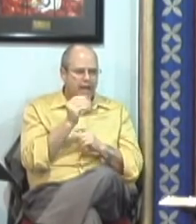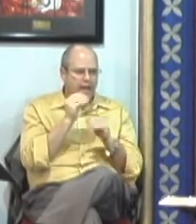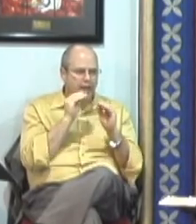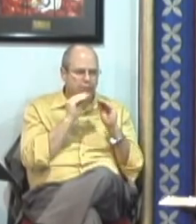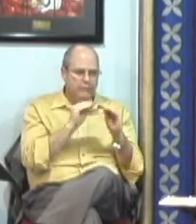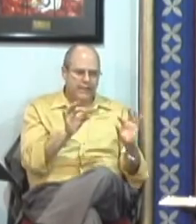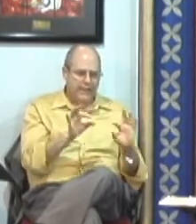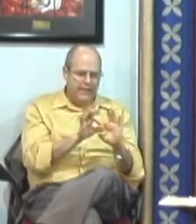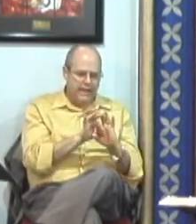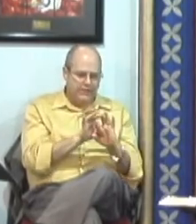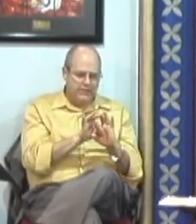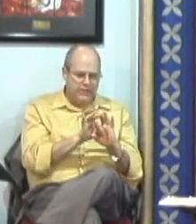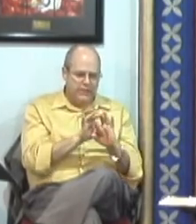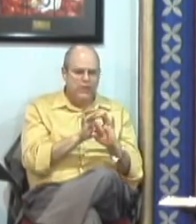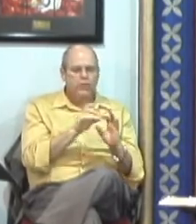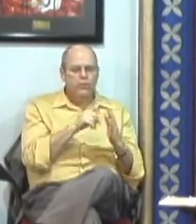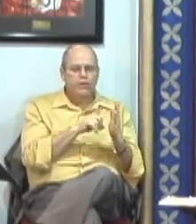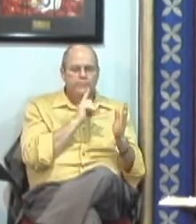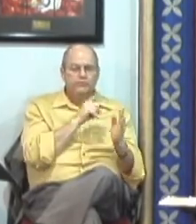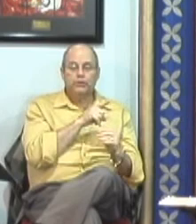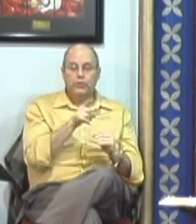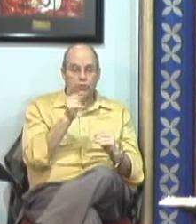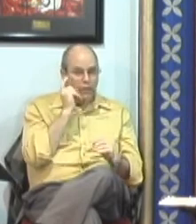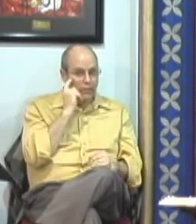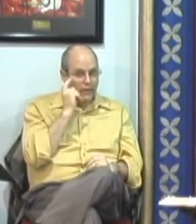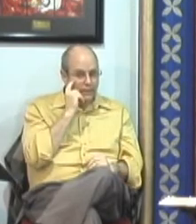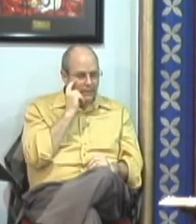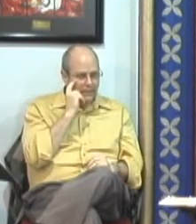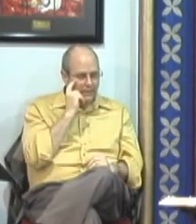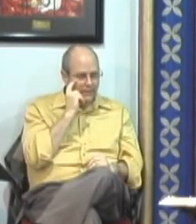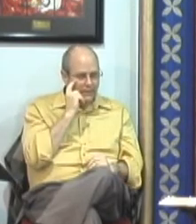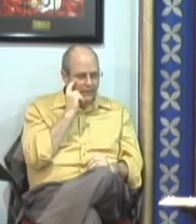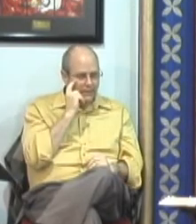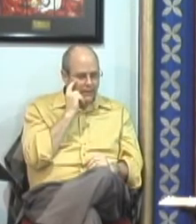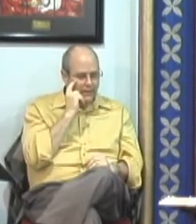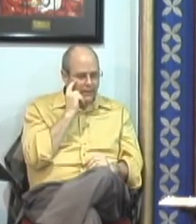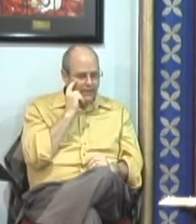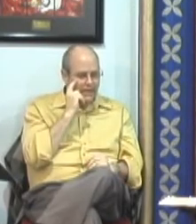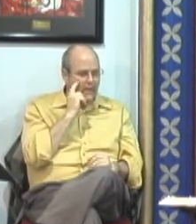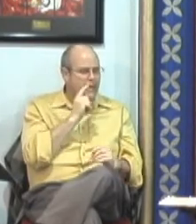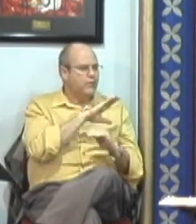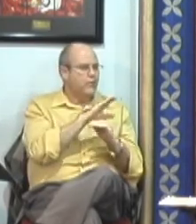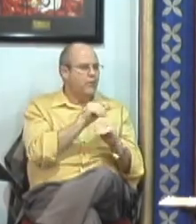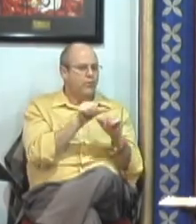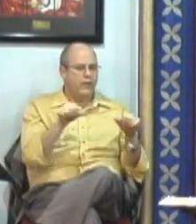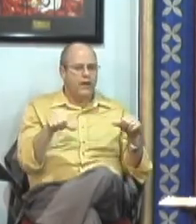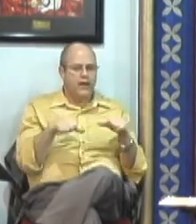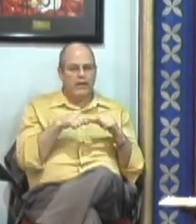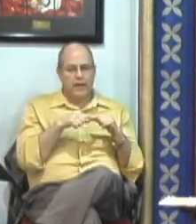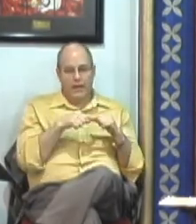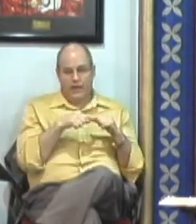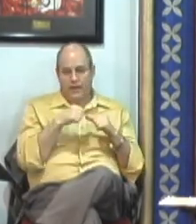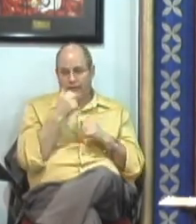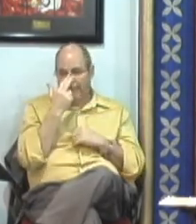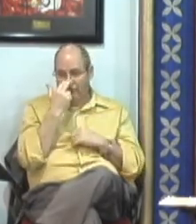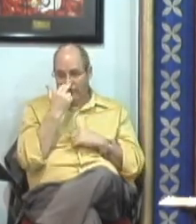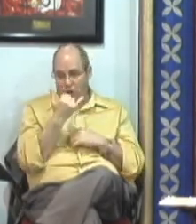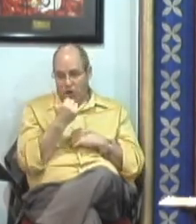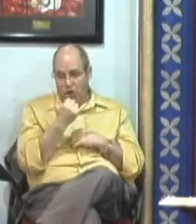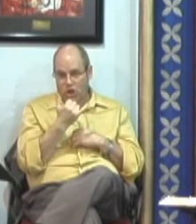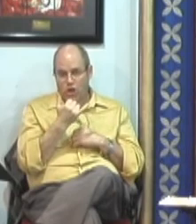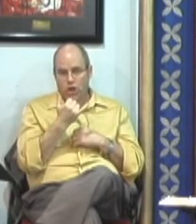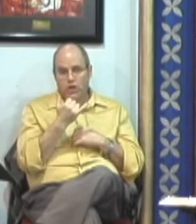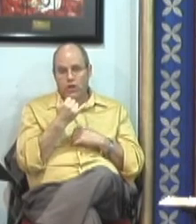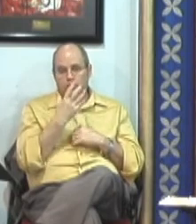a connection together with what I'm sure all of you are aware that in the whole realm of humor,